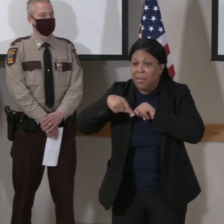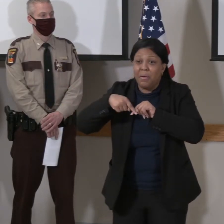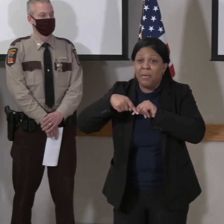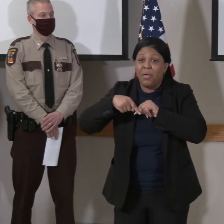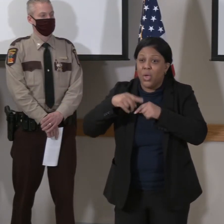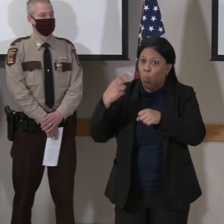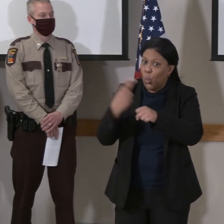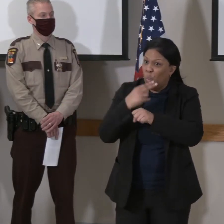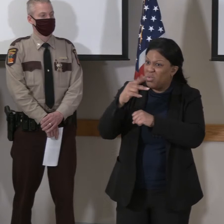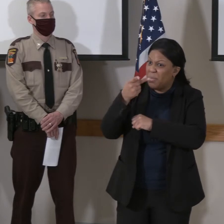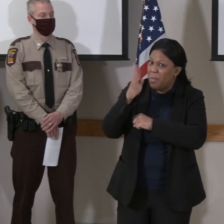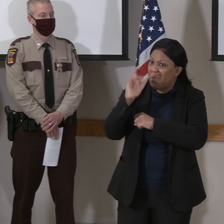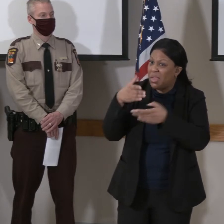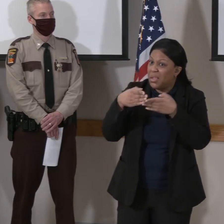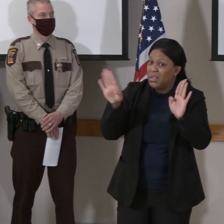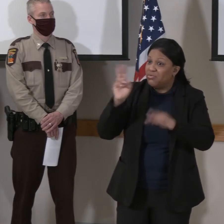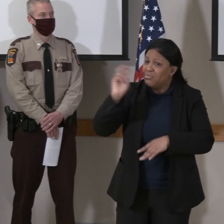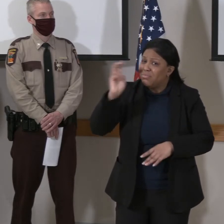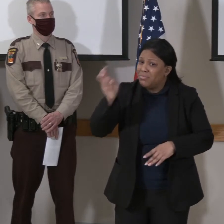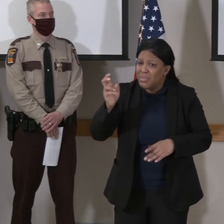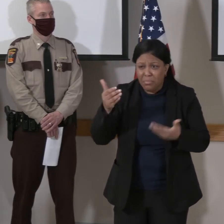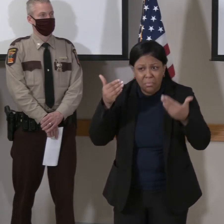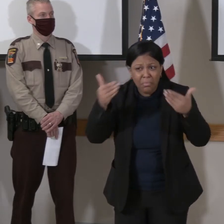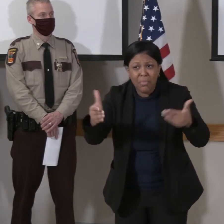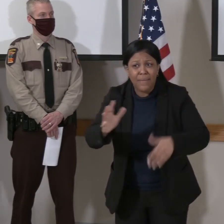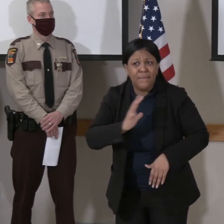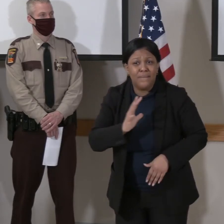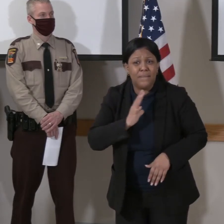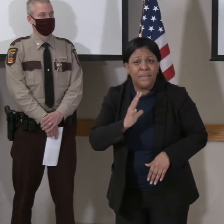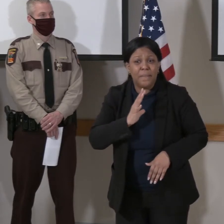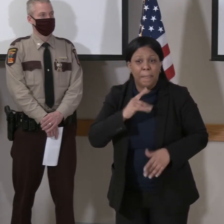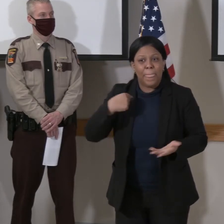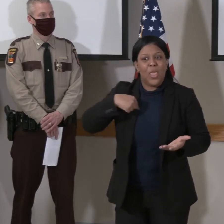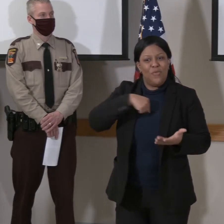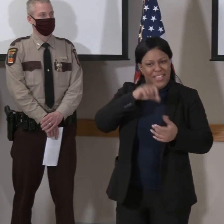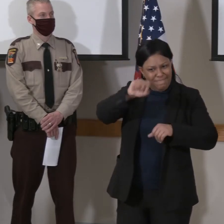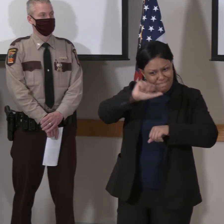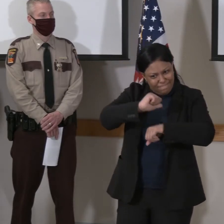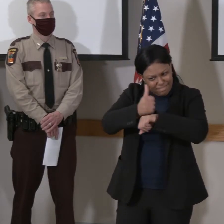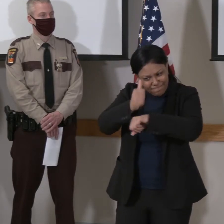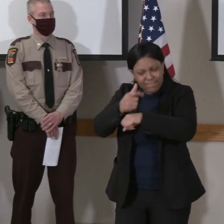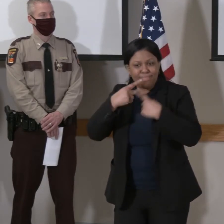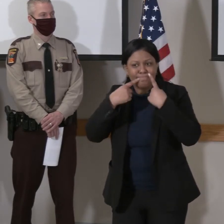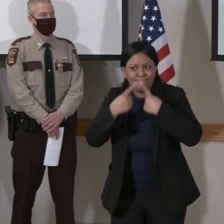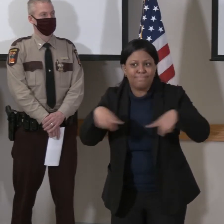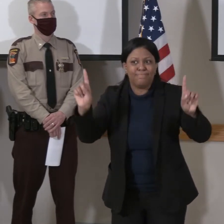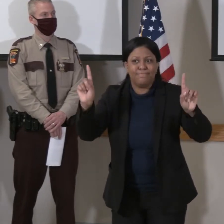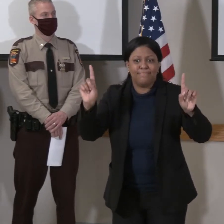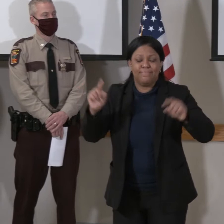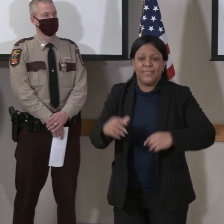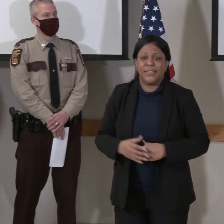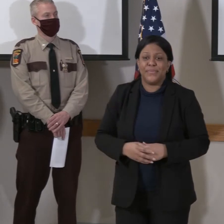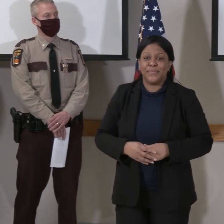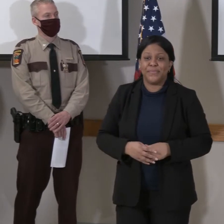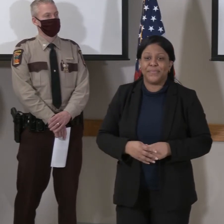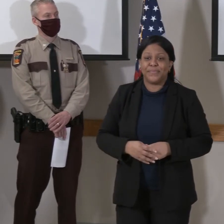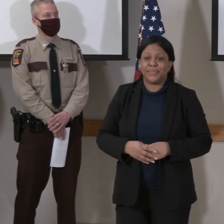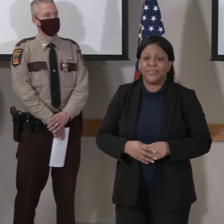trust and accountability, we will make that happen with the partnerships that we currently have in place for this